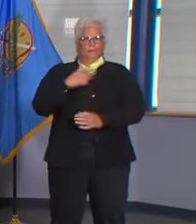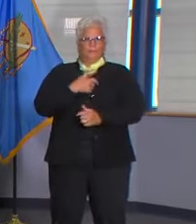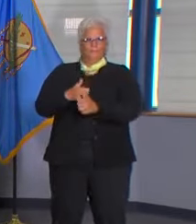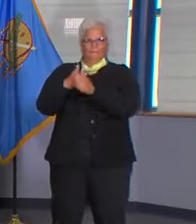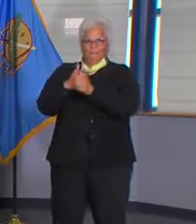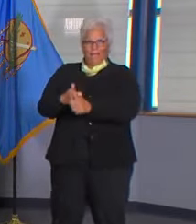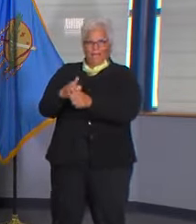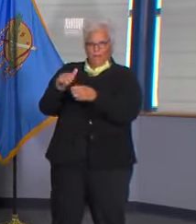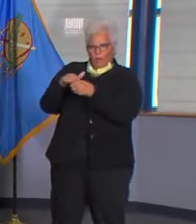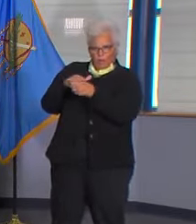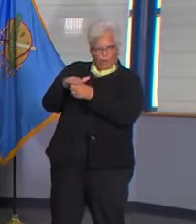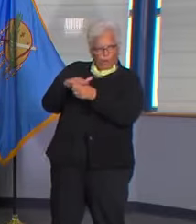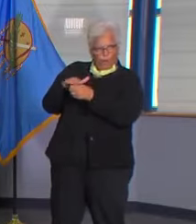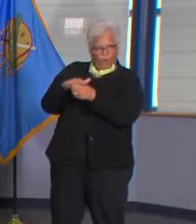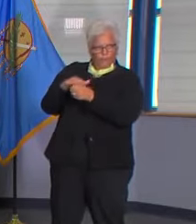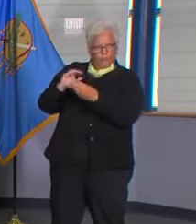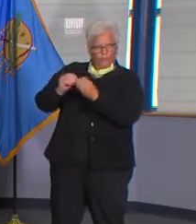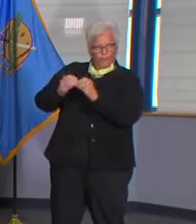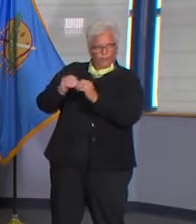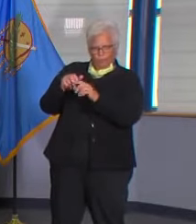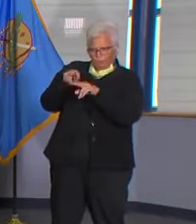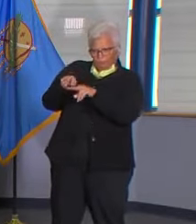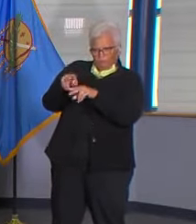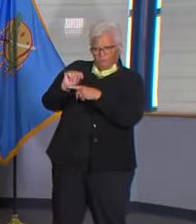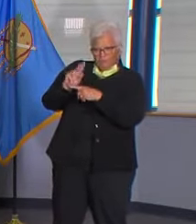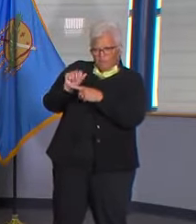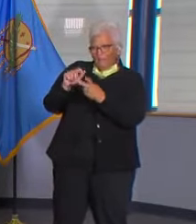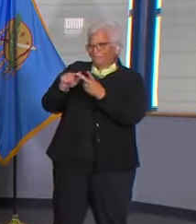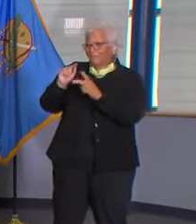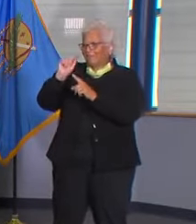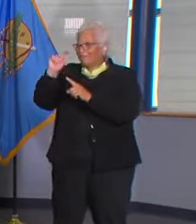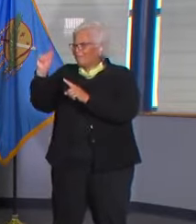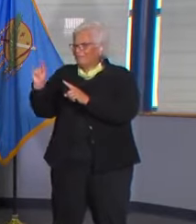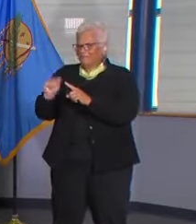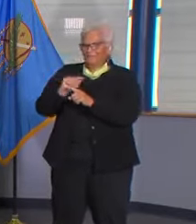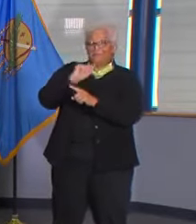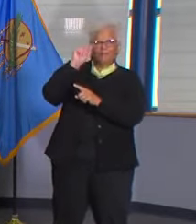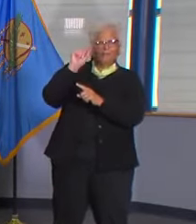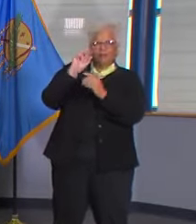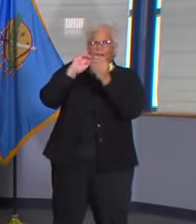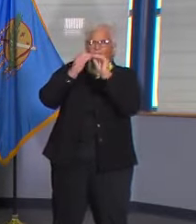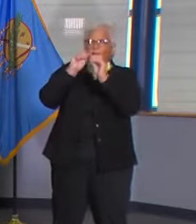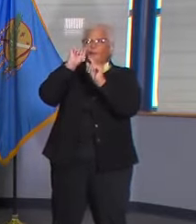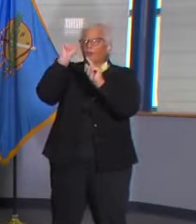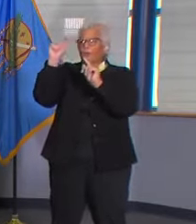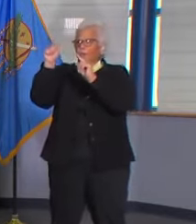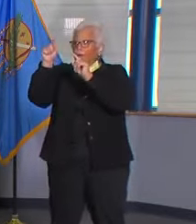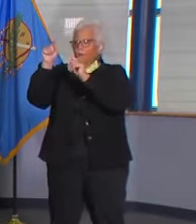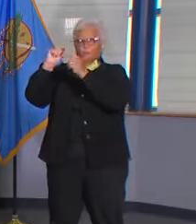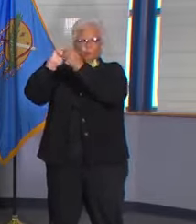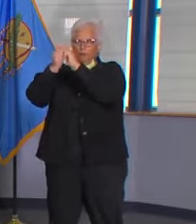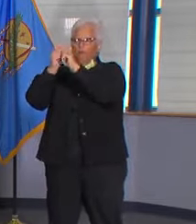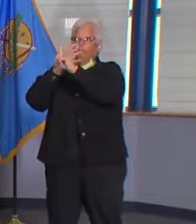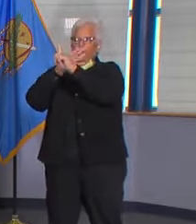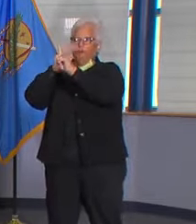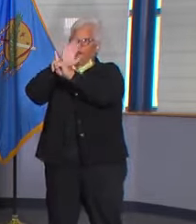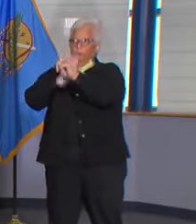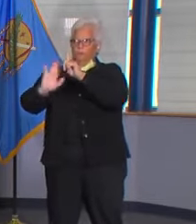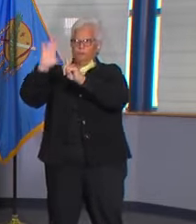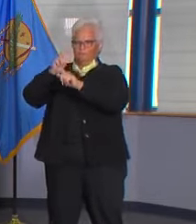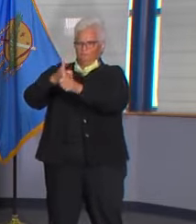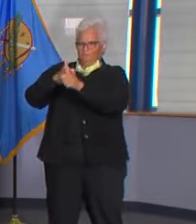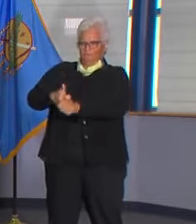but we have to act based on what we see here. And the data really helps guides us on what to do here and informs our